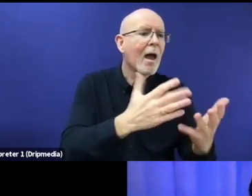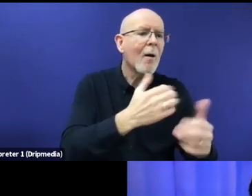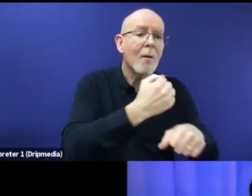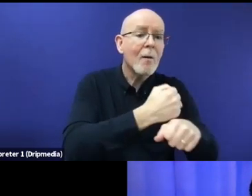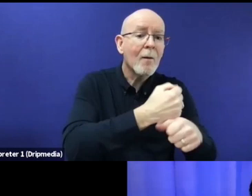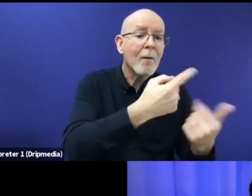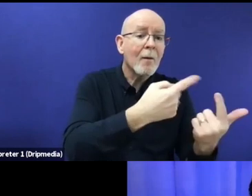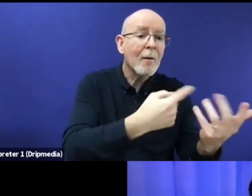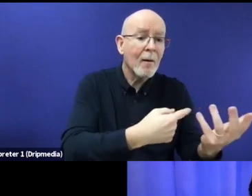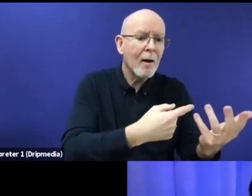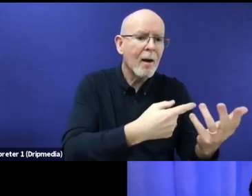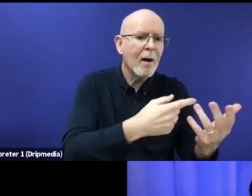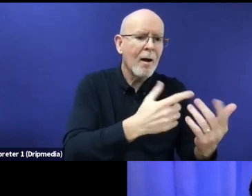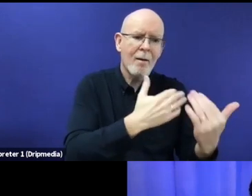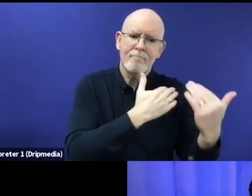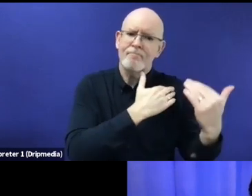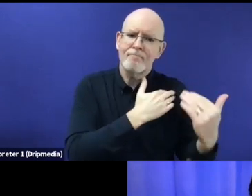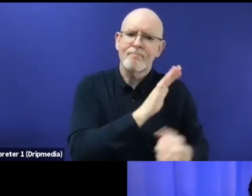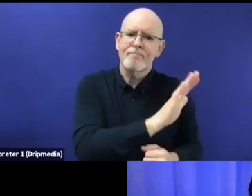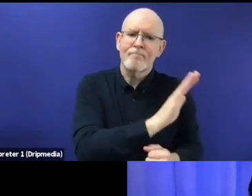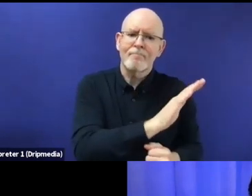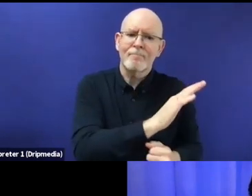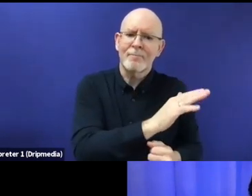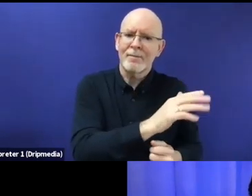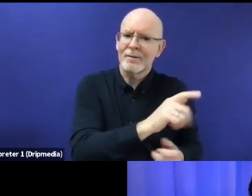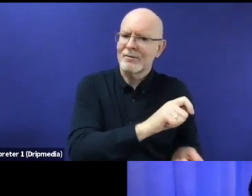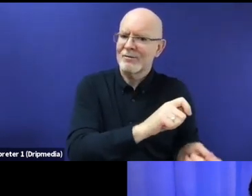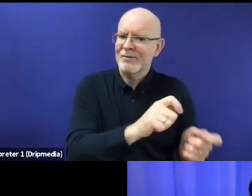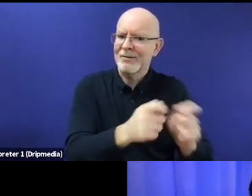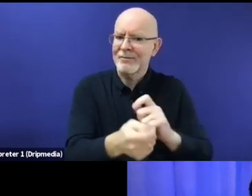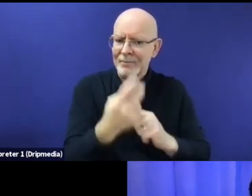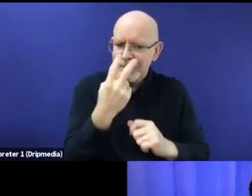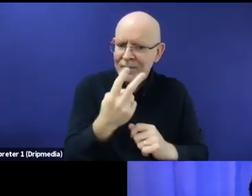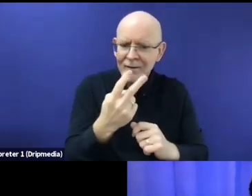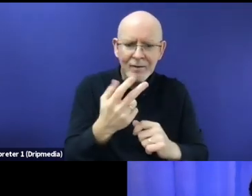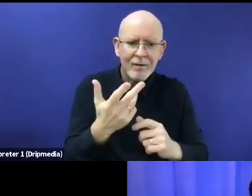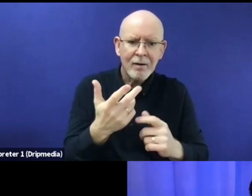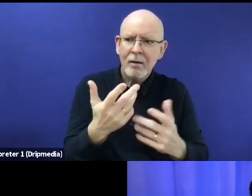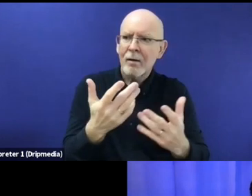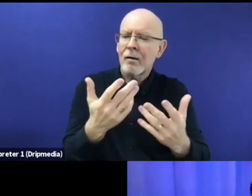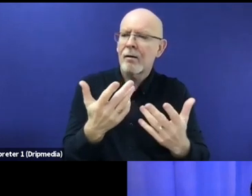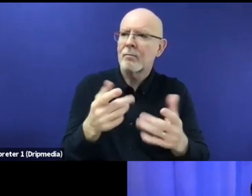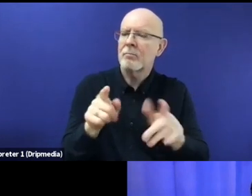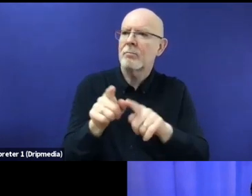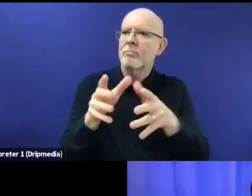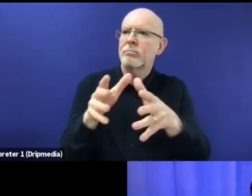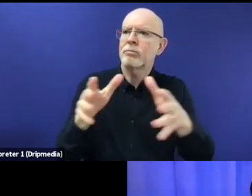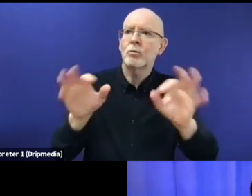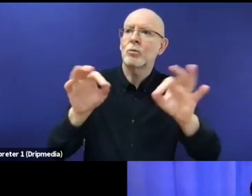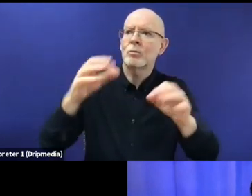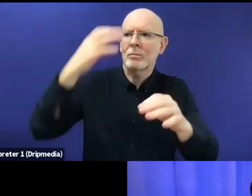and they've also had to adapt to the changing situations and in the way they work together, especially, for example, UNHCR and